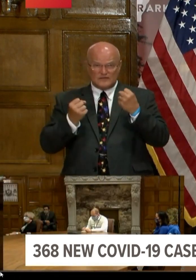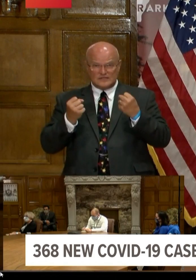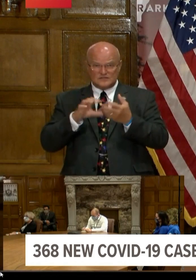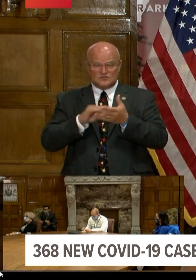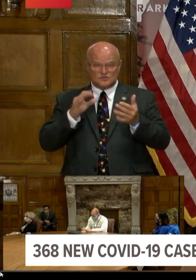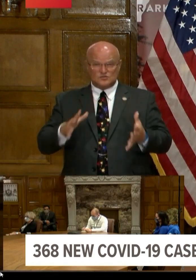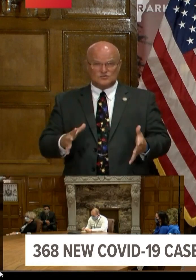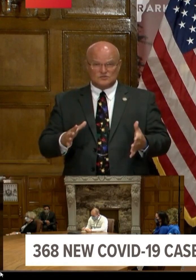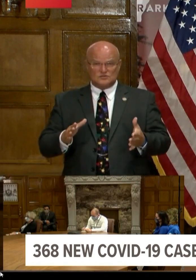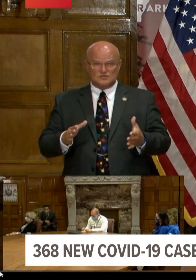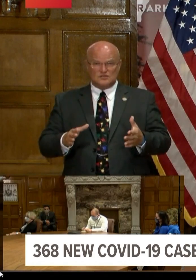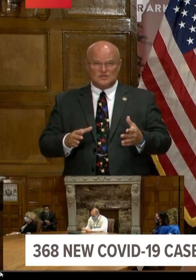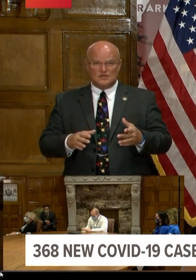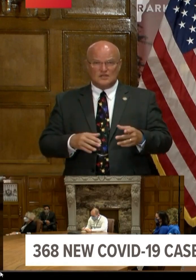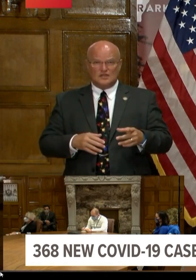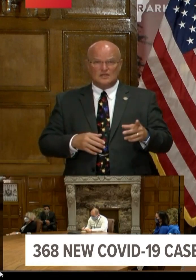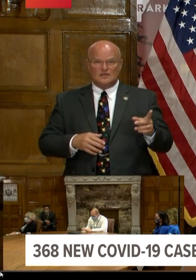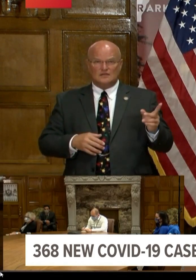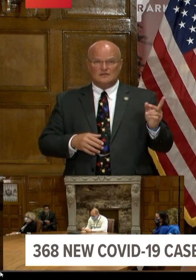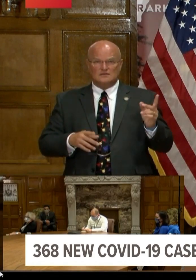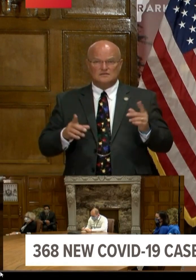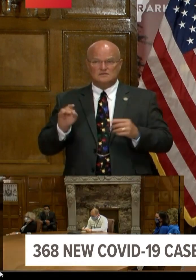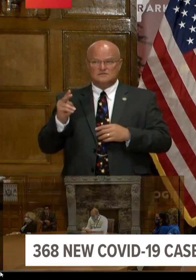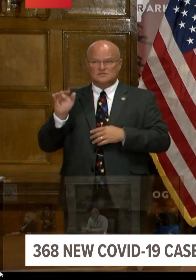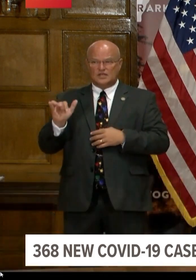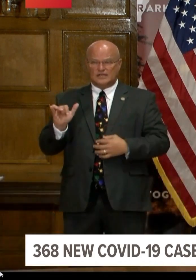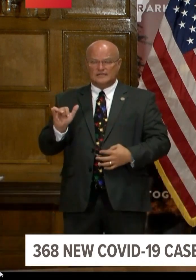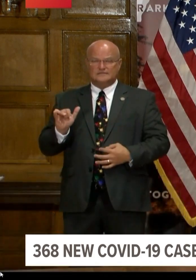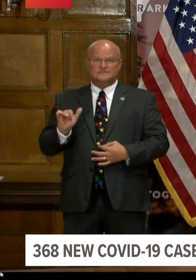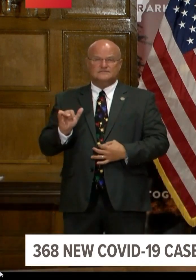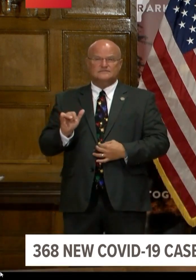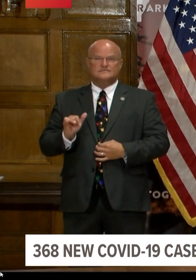students around? Johnny?